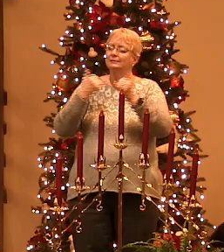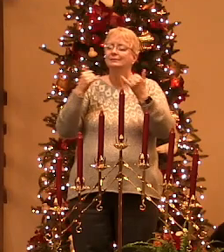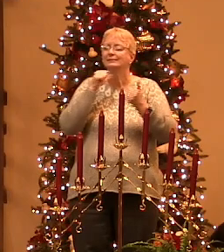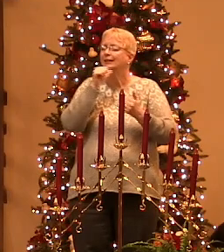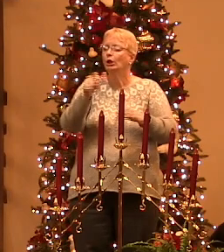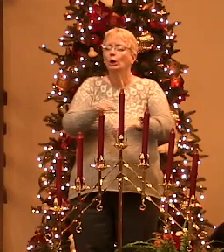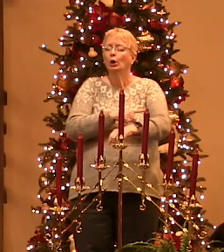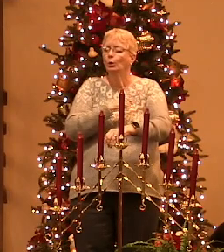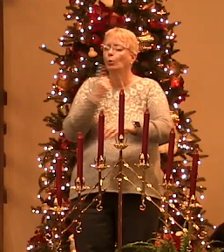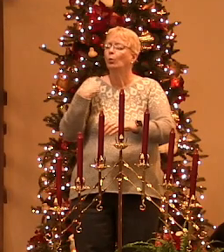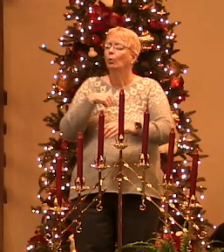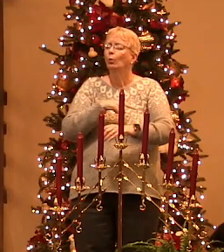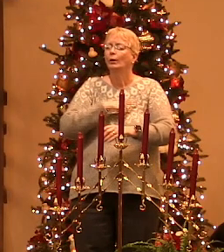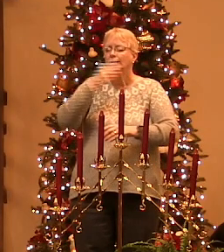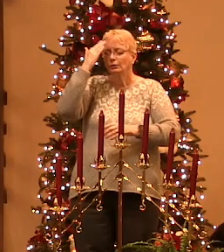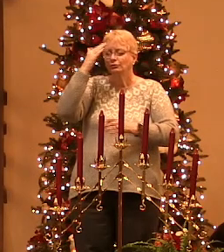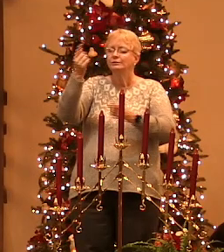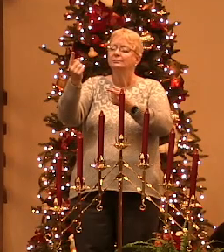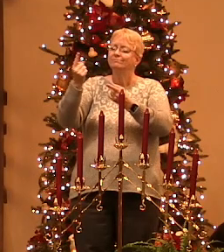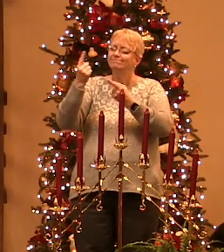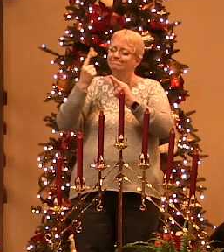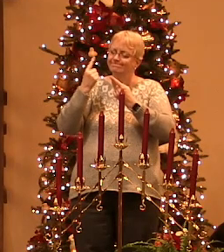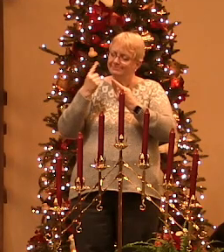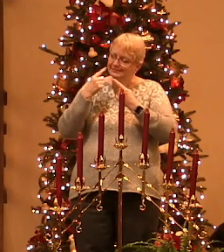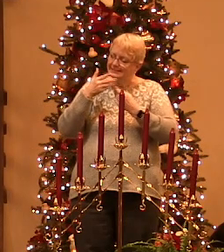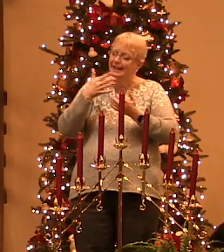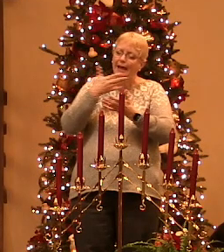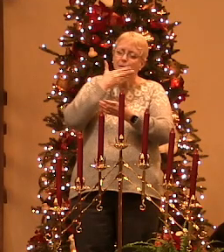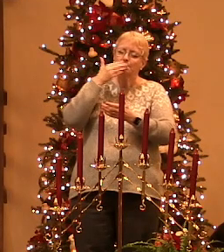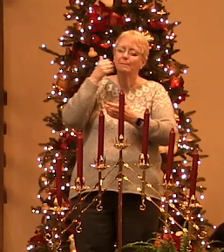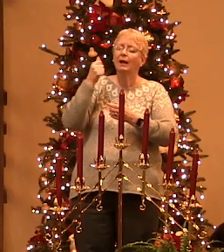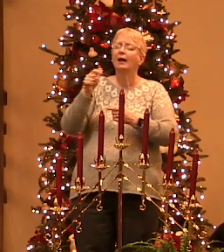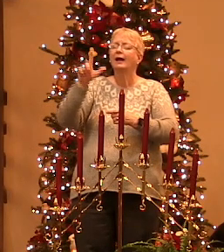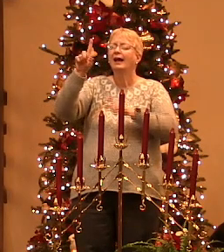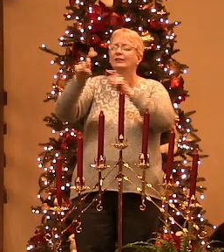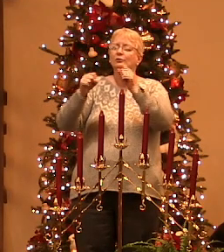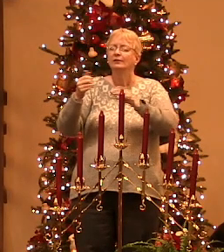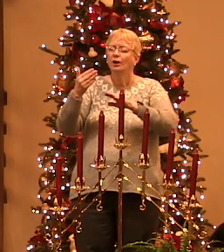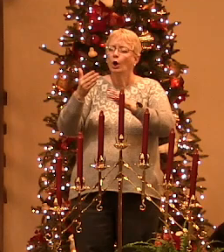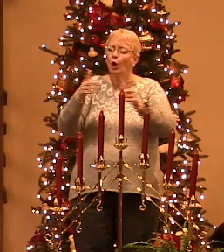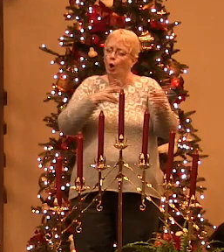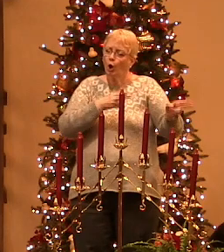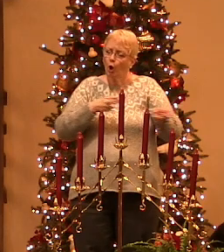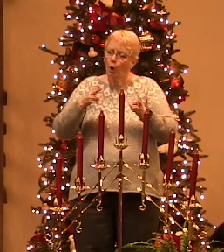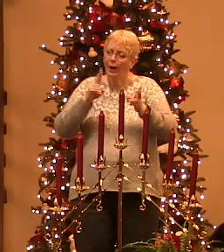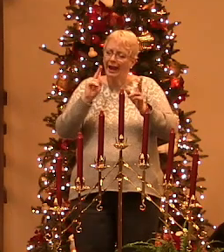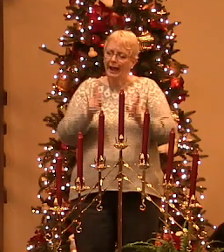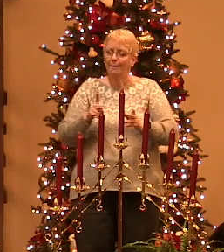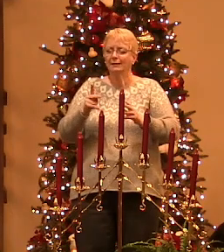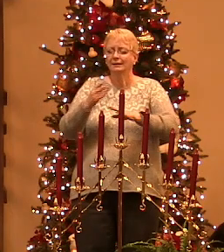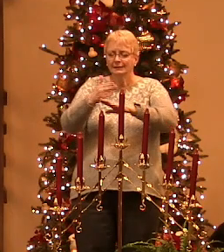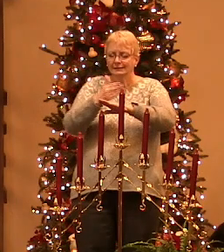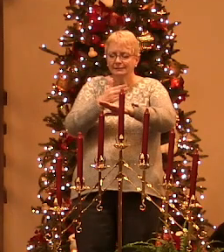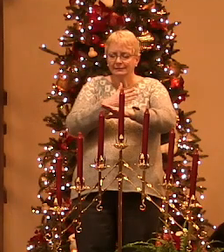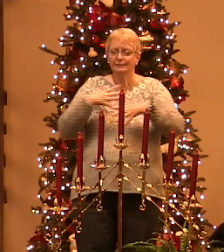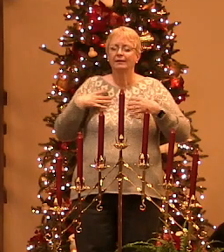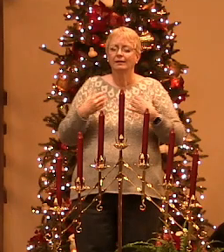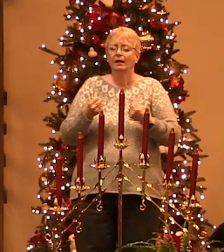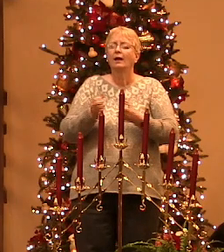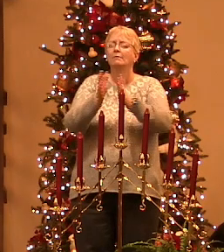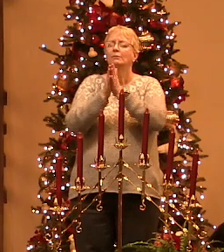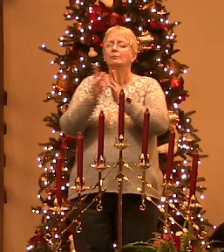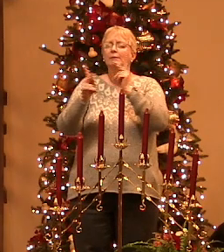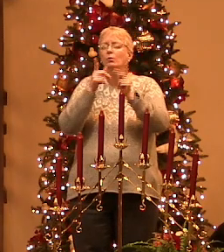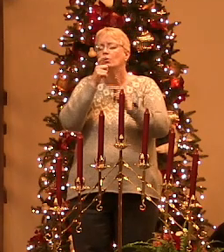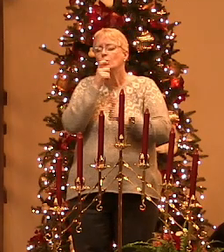longer. We know she's coming along, she's getting better, but I ask that you would speed up the recovery. And I pray that those that have